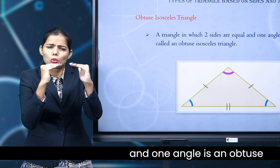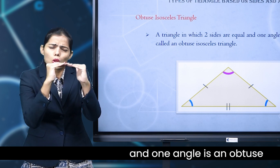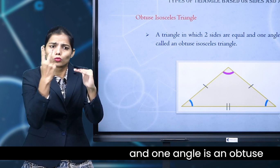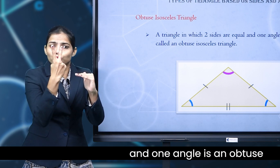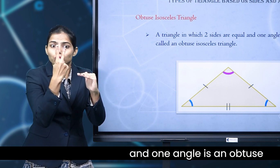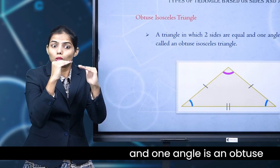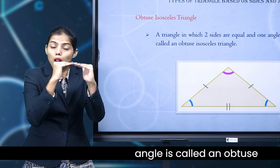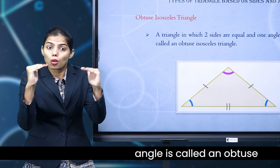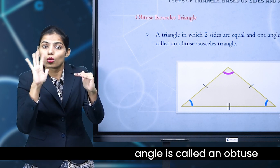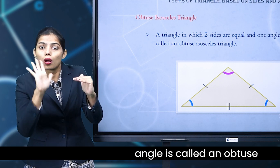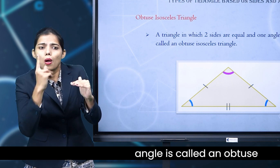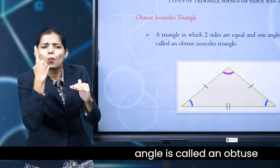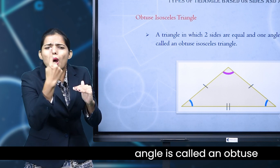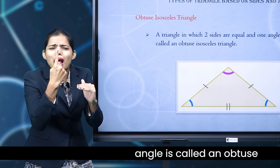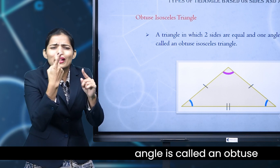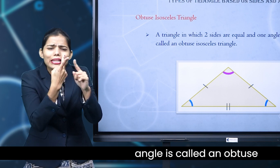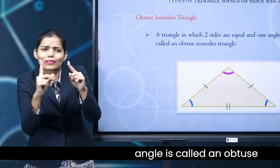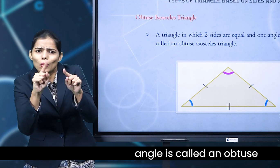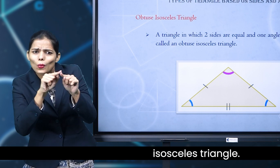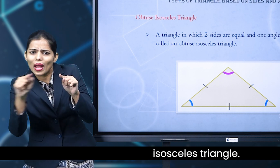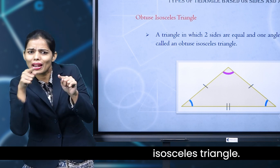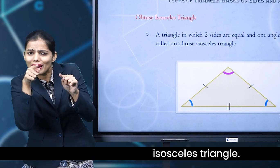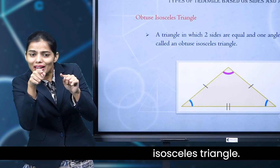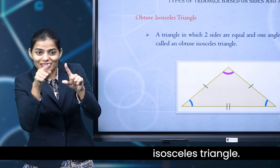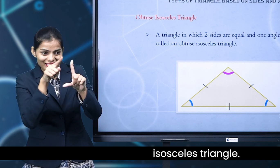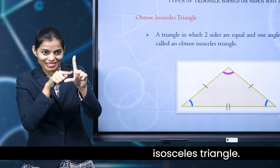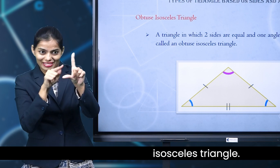an obtuse angle is called an obtuse isosceles triangle.